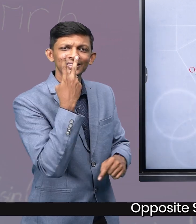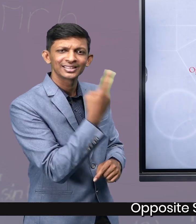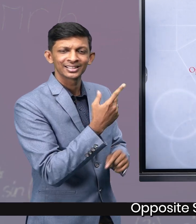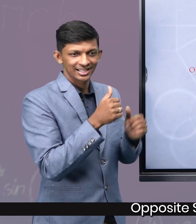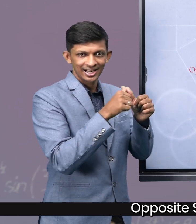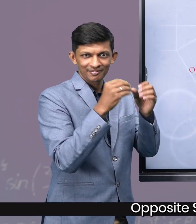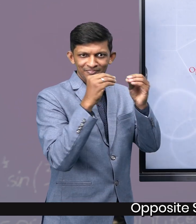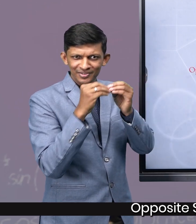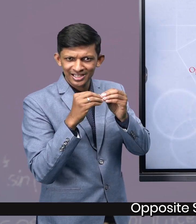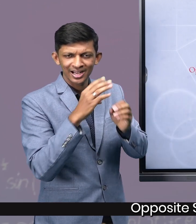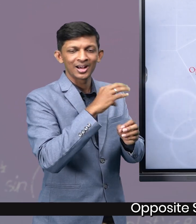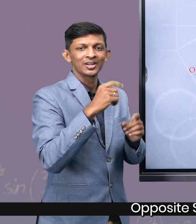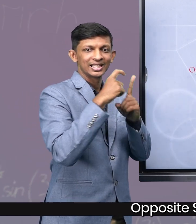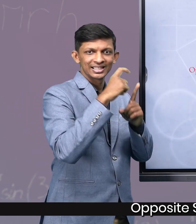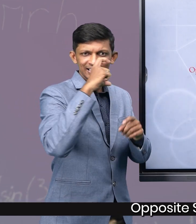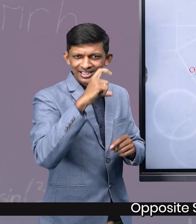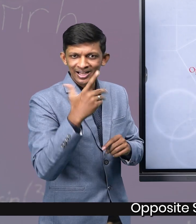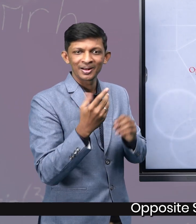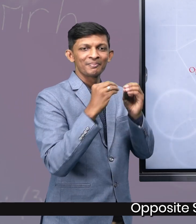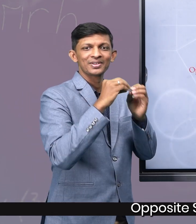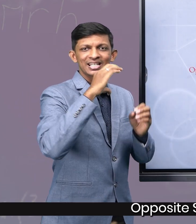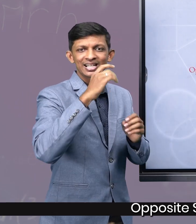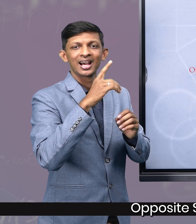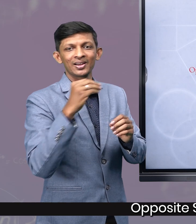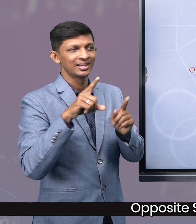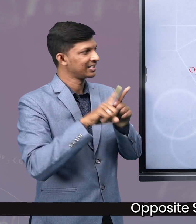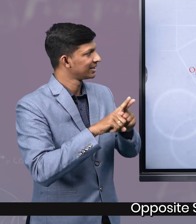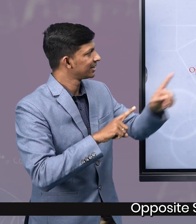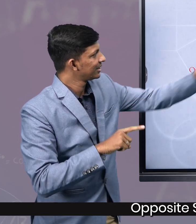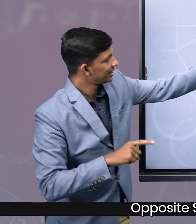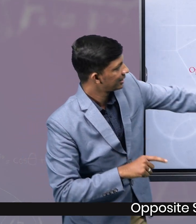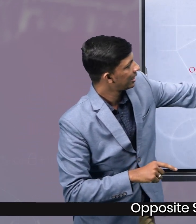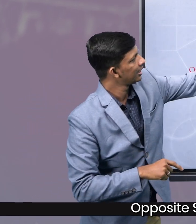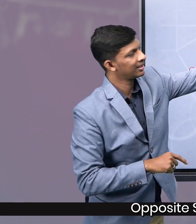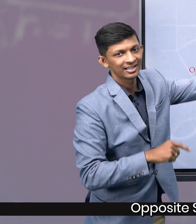Opposite sides: AB and DC, BC and AD.